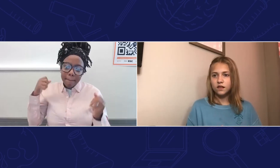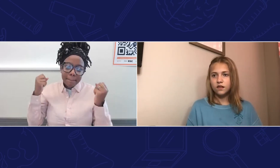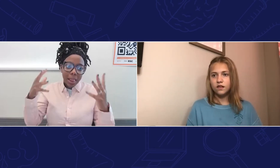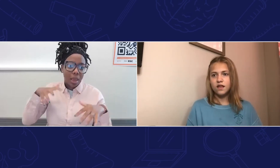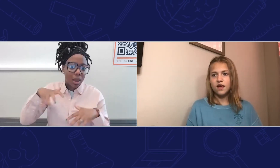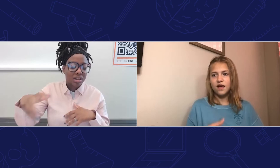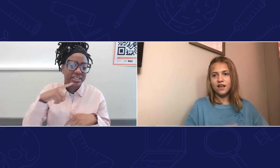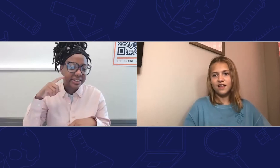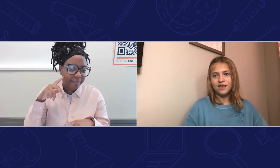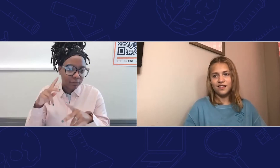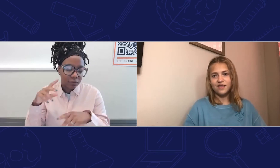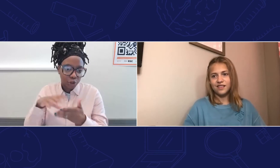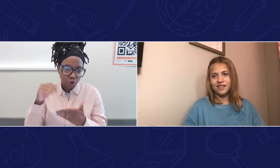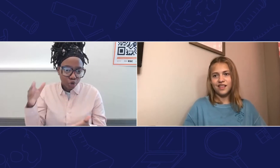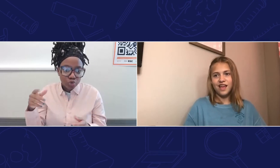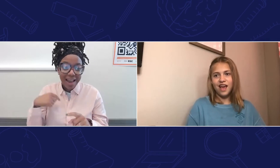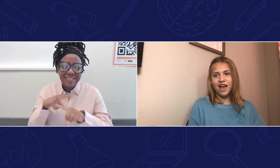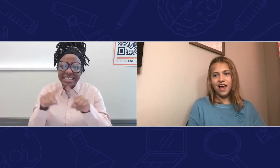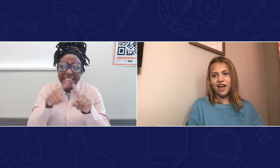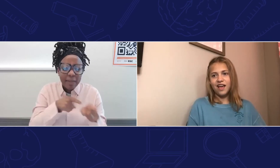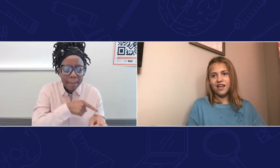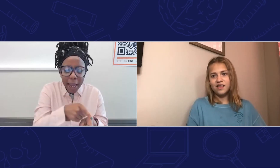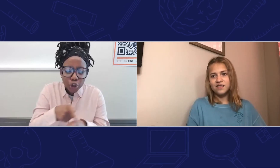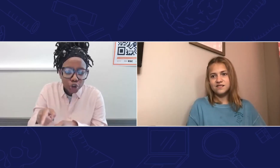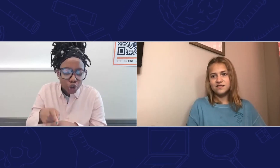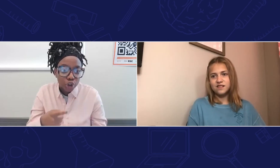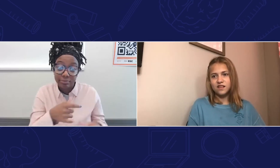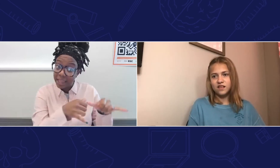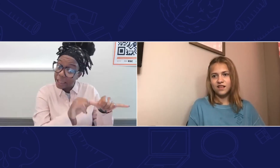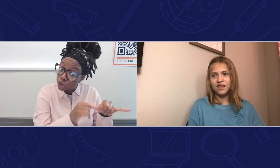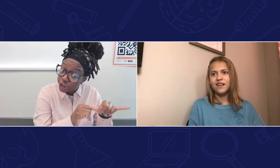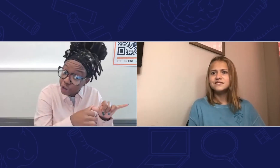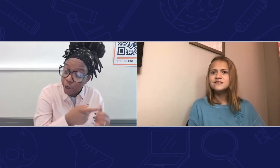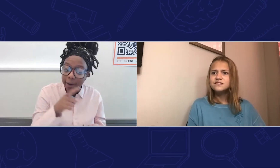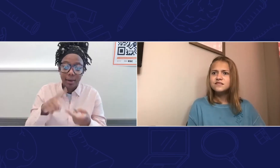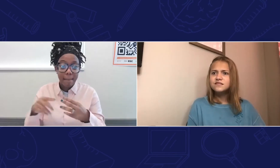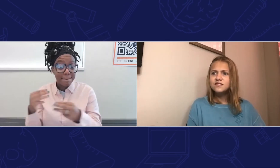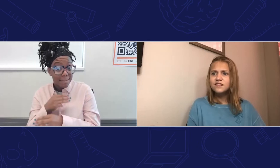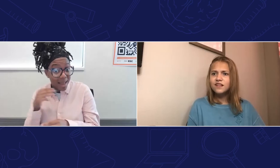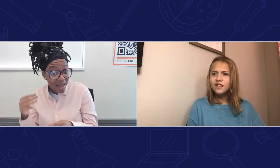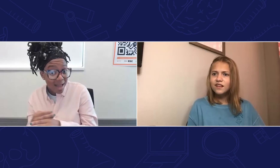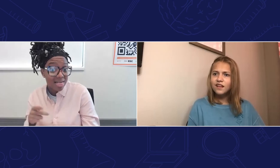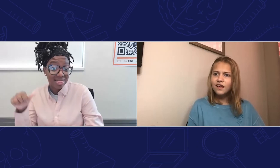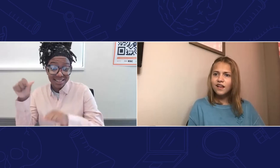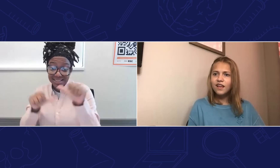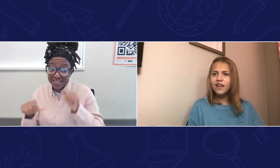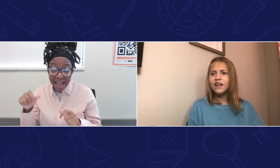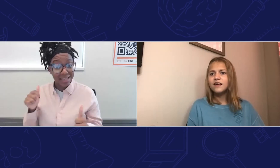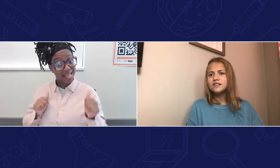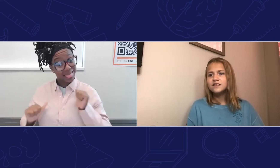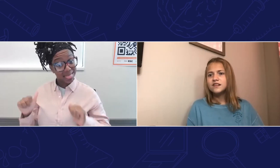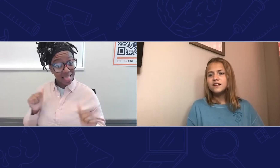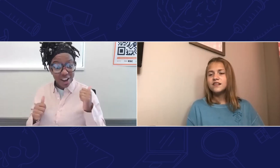RIT, there are many deaf students and there are many different majors. Like engineering, math, science,